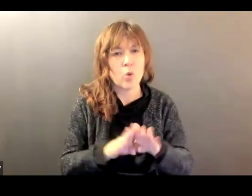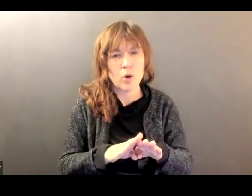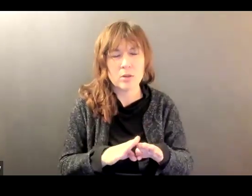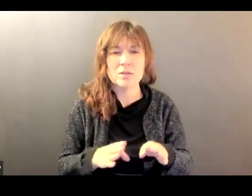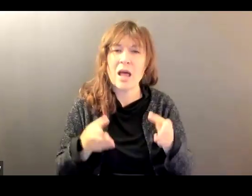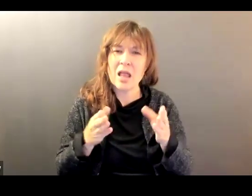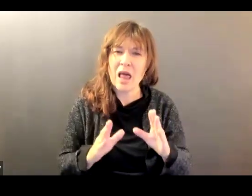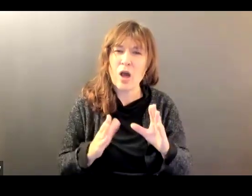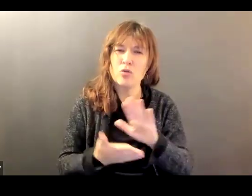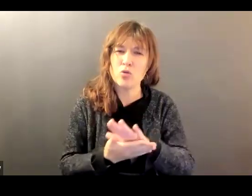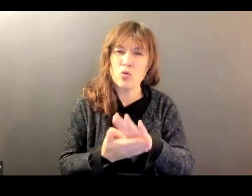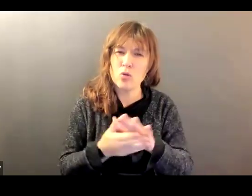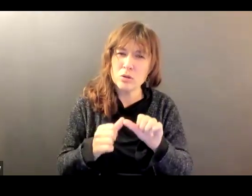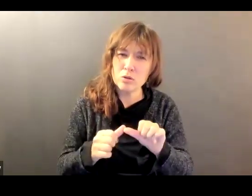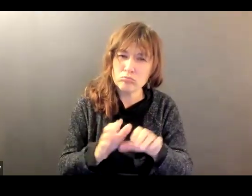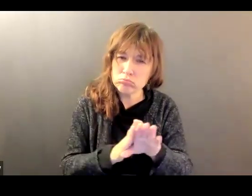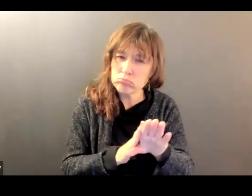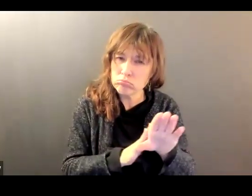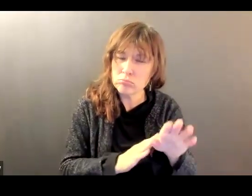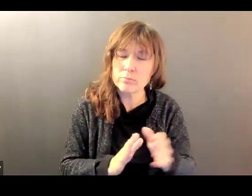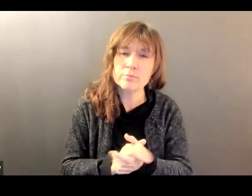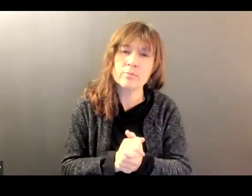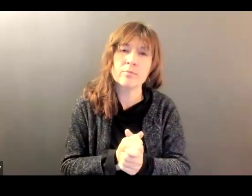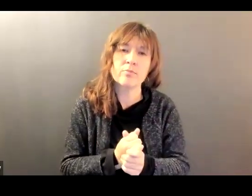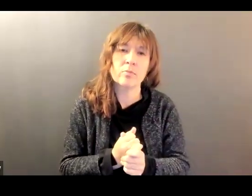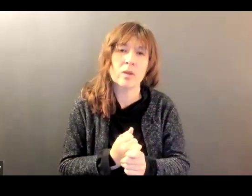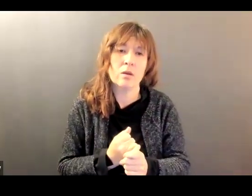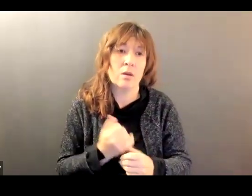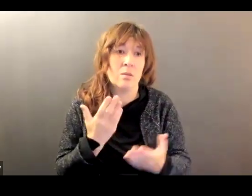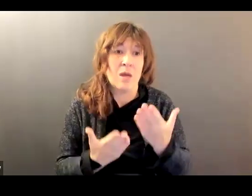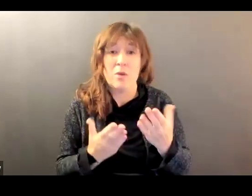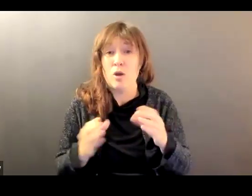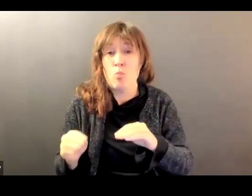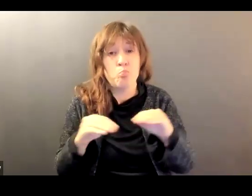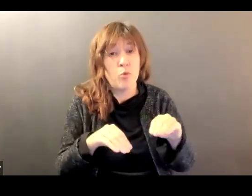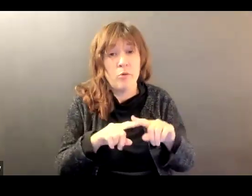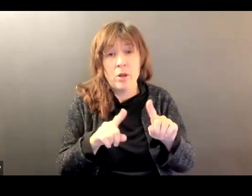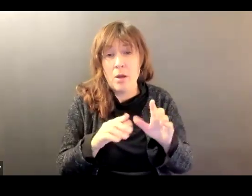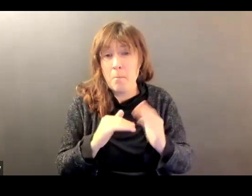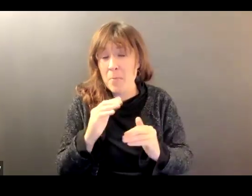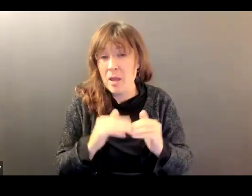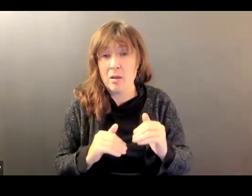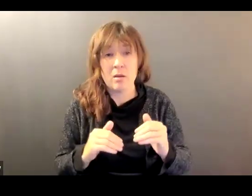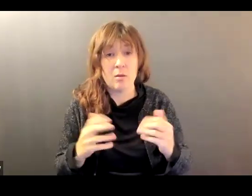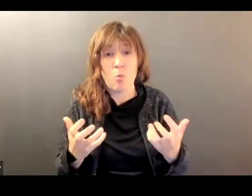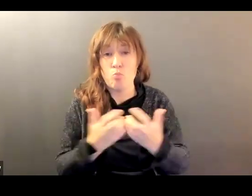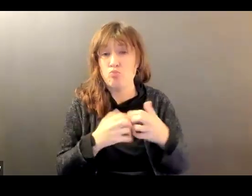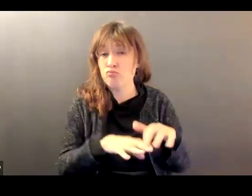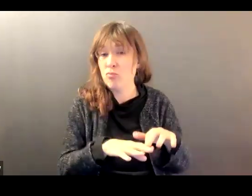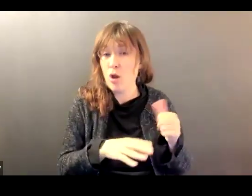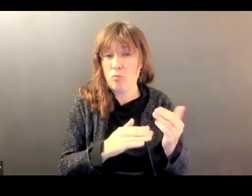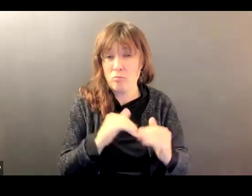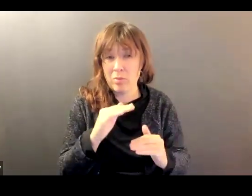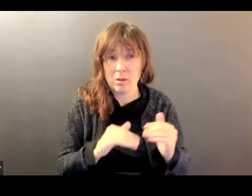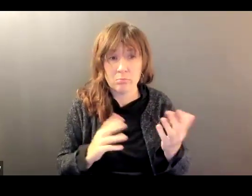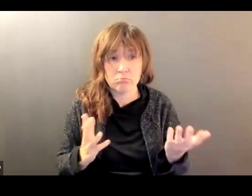experience it can be for all students. Maybe that looks like a different building, a different state, a merger. The building and the